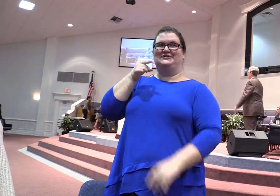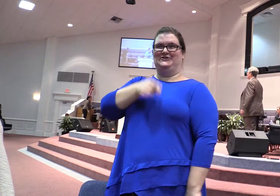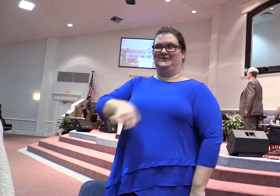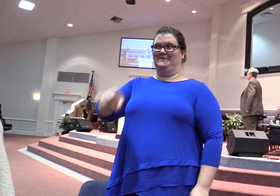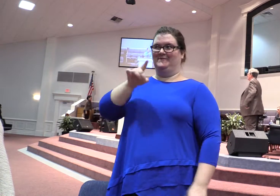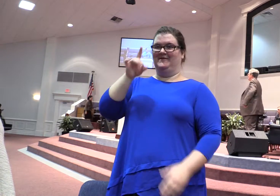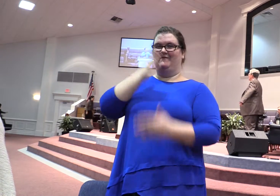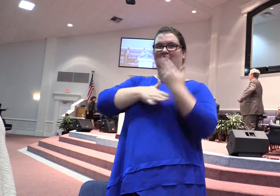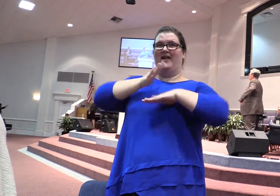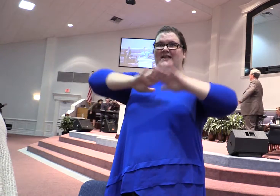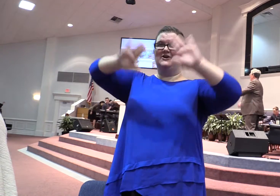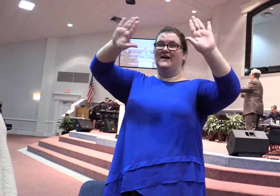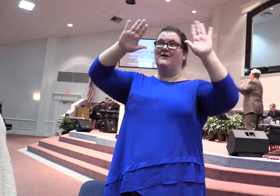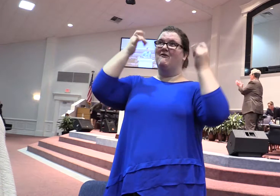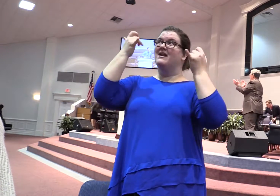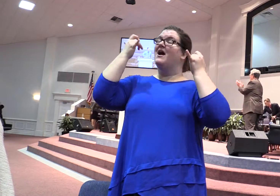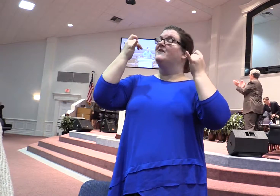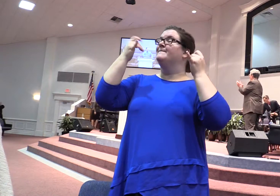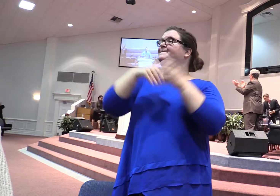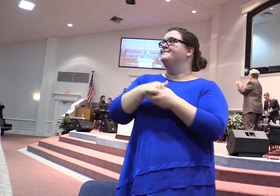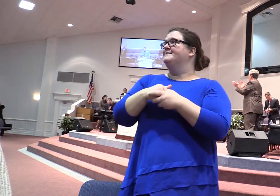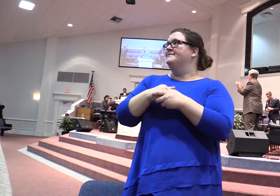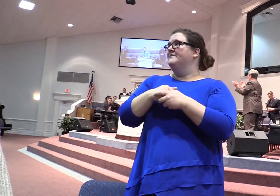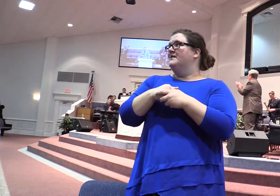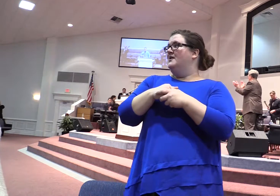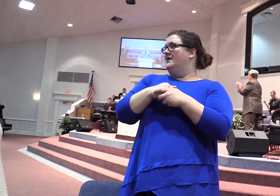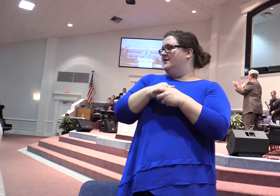your hands right now to the Lord.